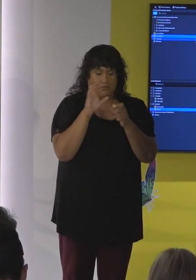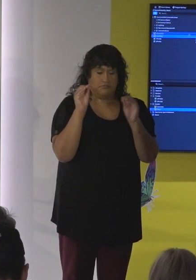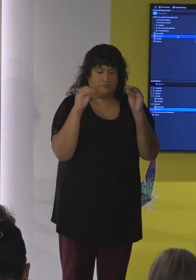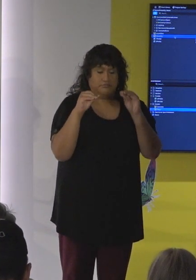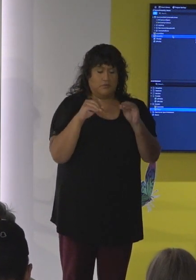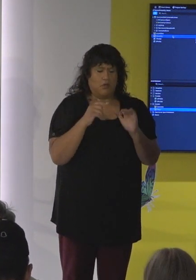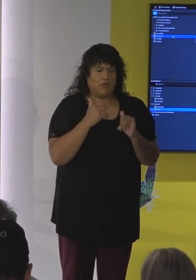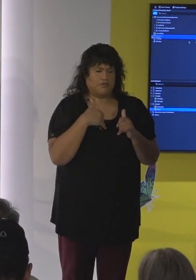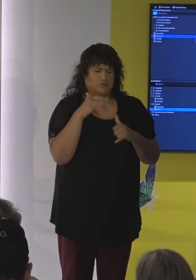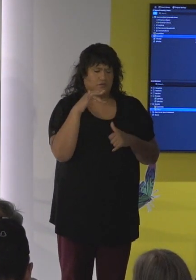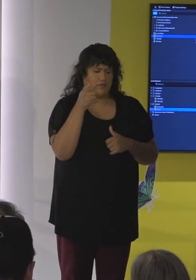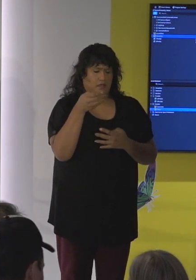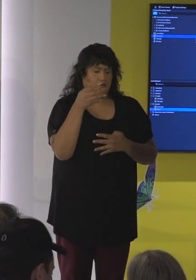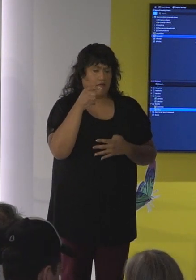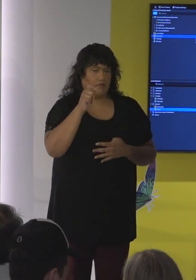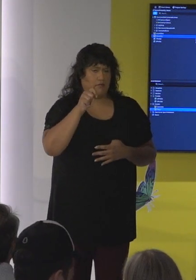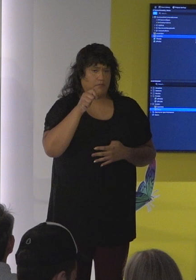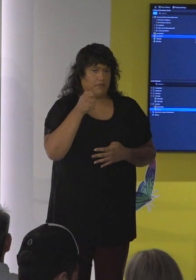bit.